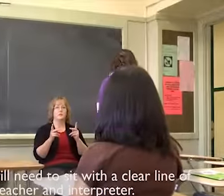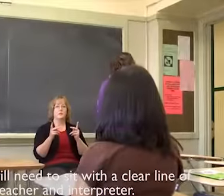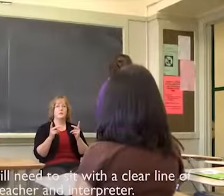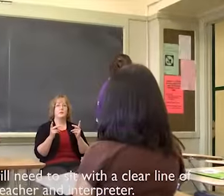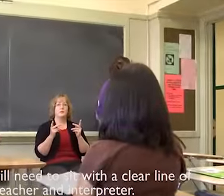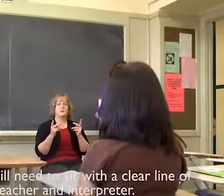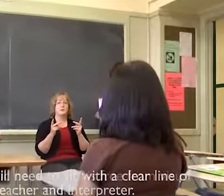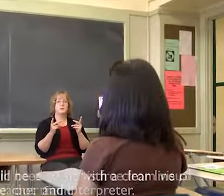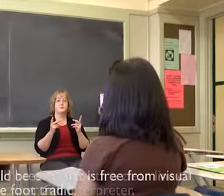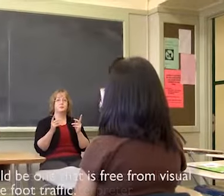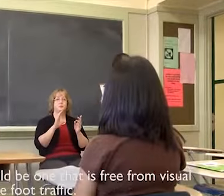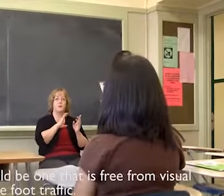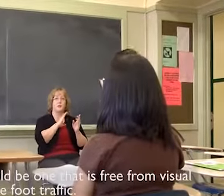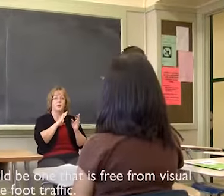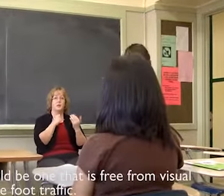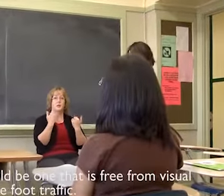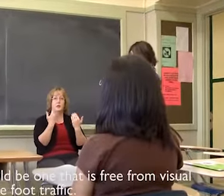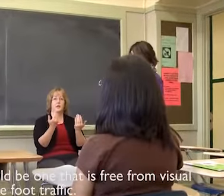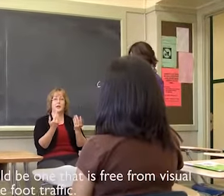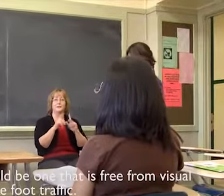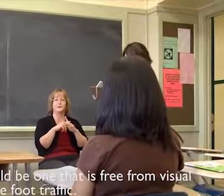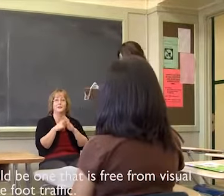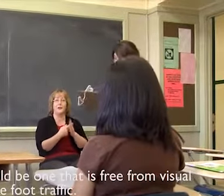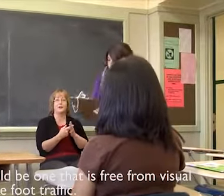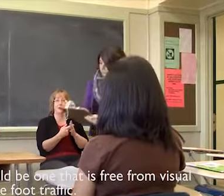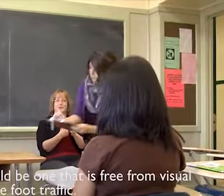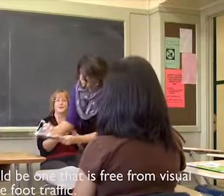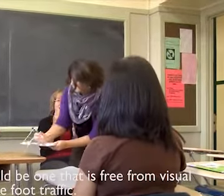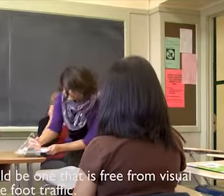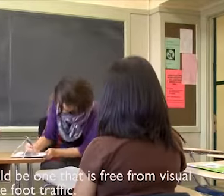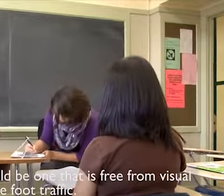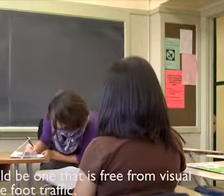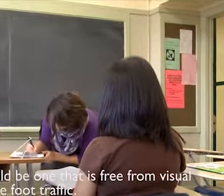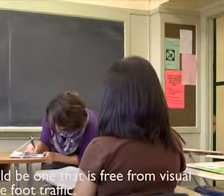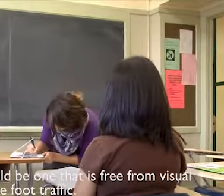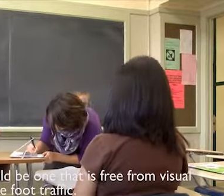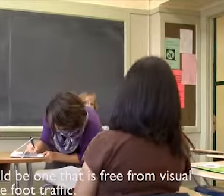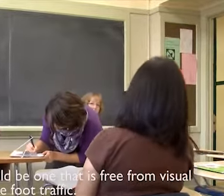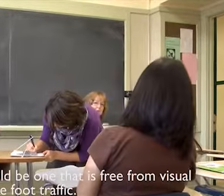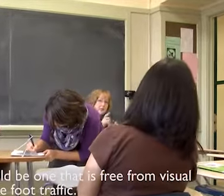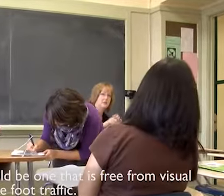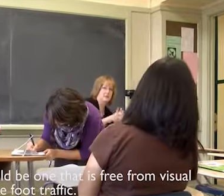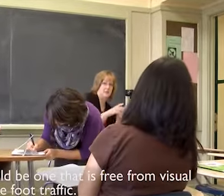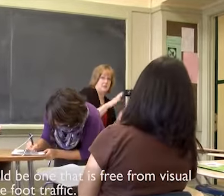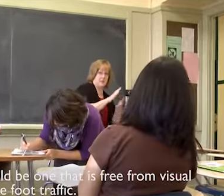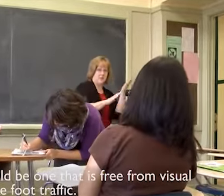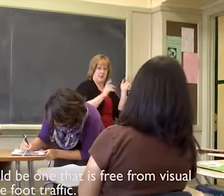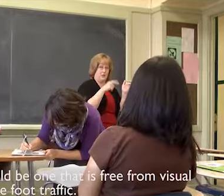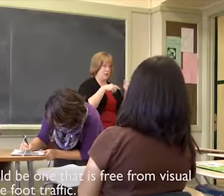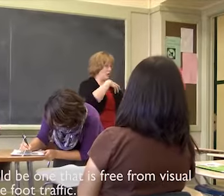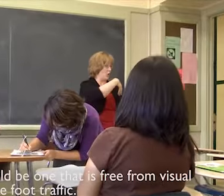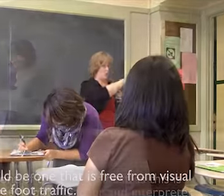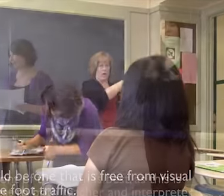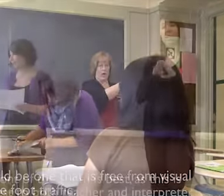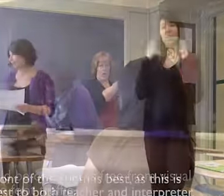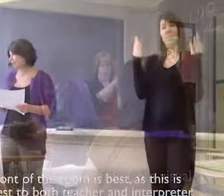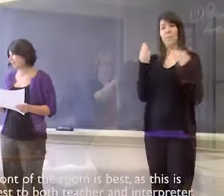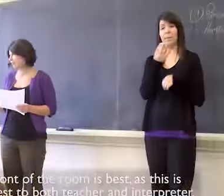both teacher and interpreter. This area should be one that is free from visual distractions like foot